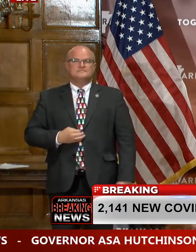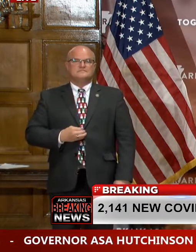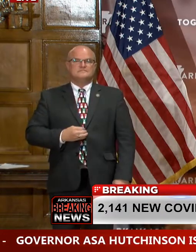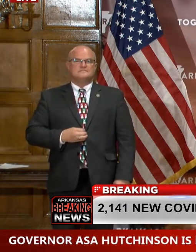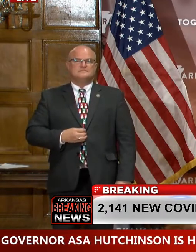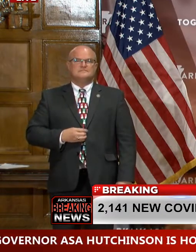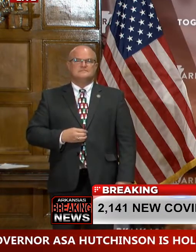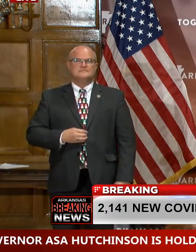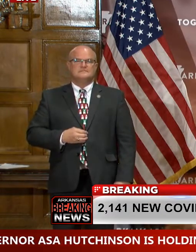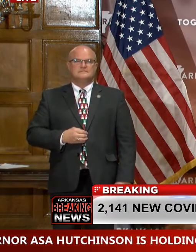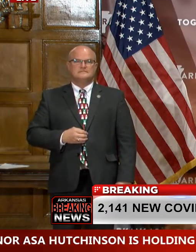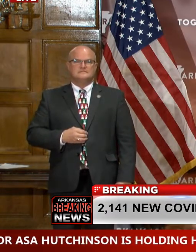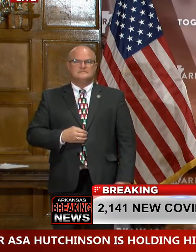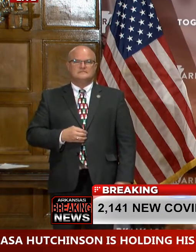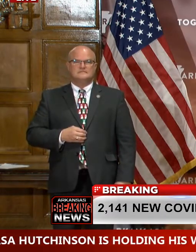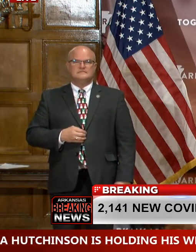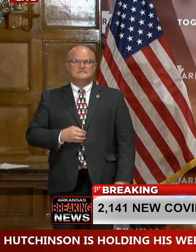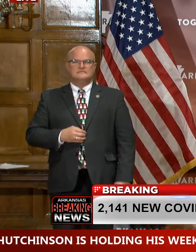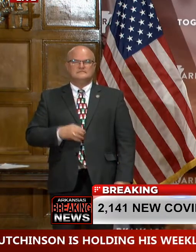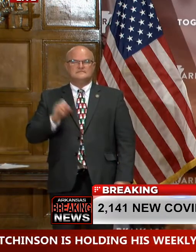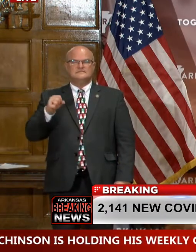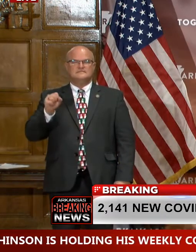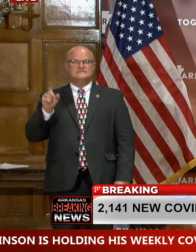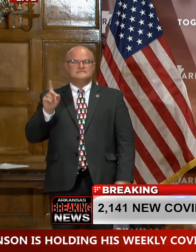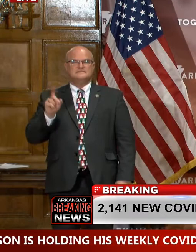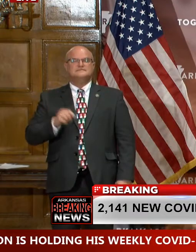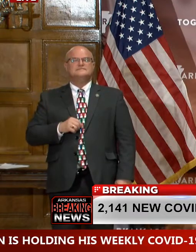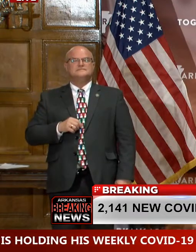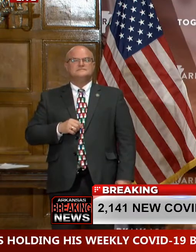Next question. Governor, it's Amanda Hanson. Yes, ma'am.